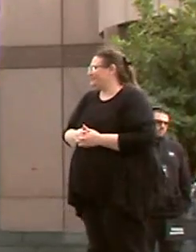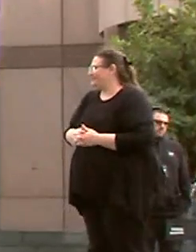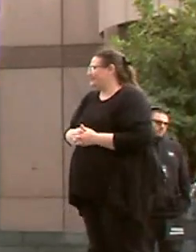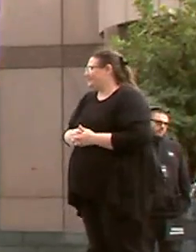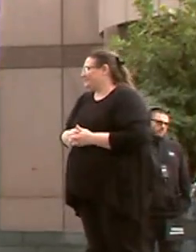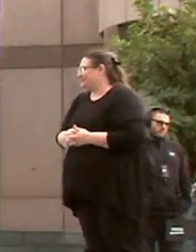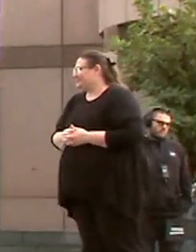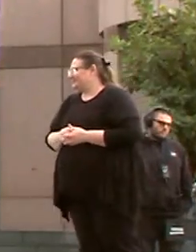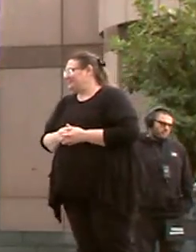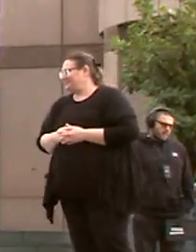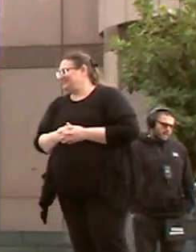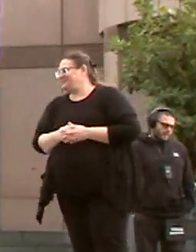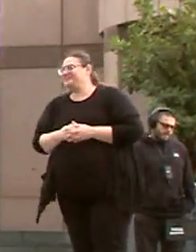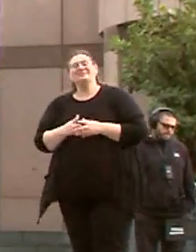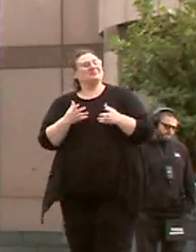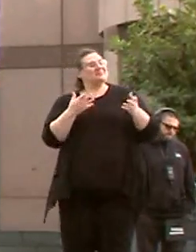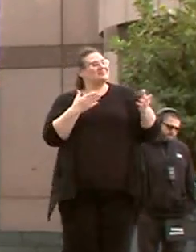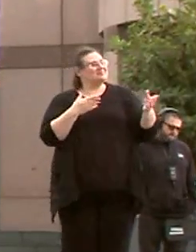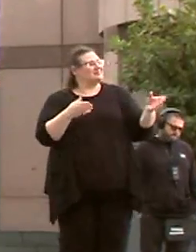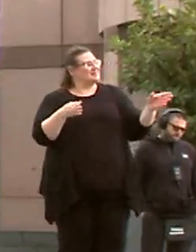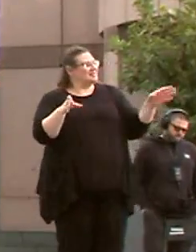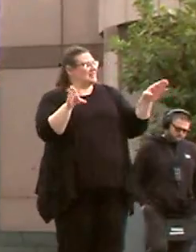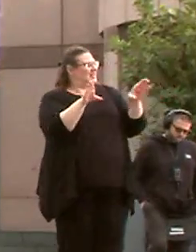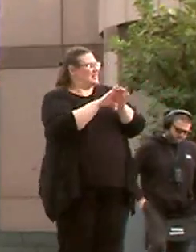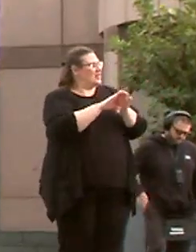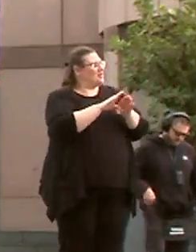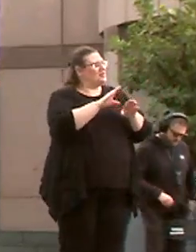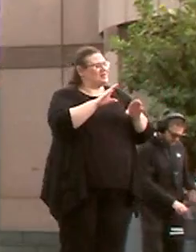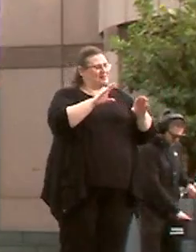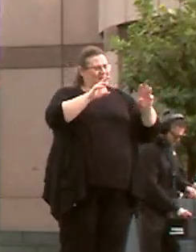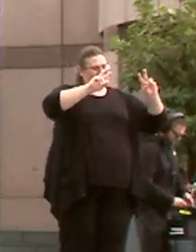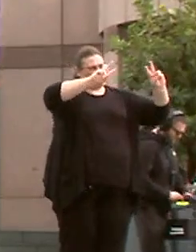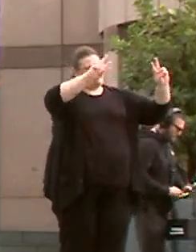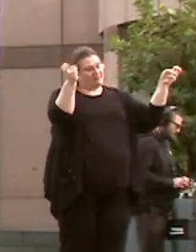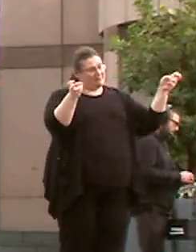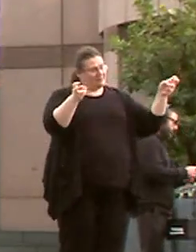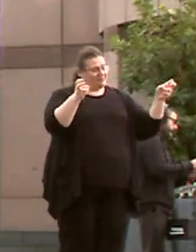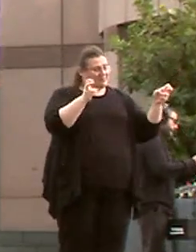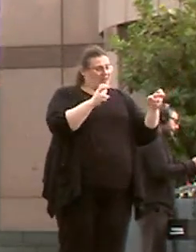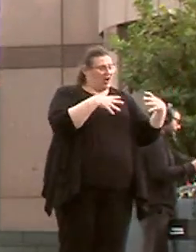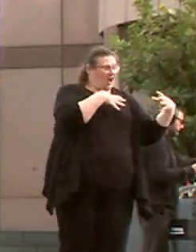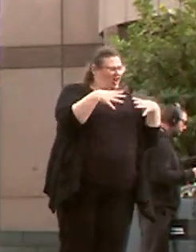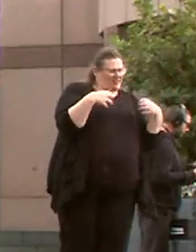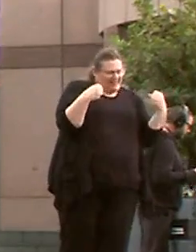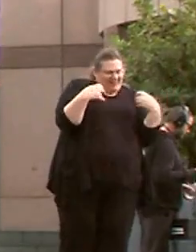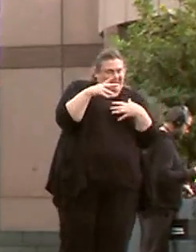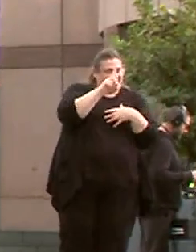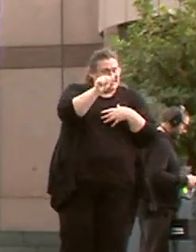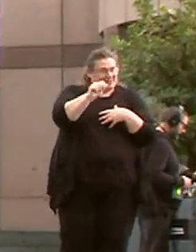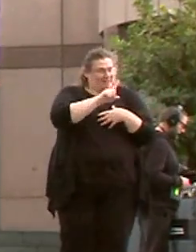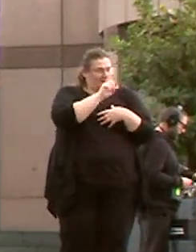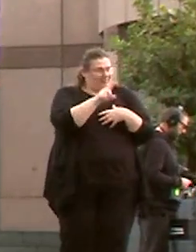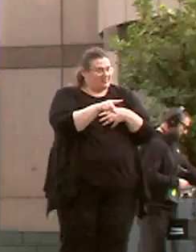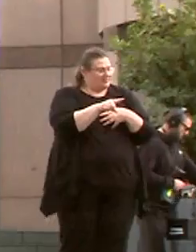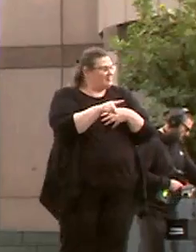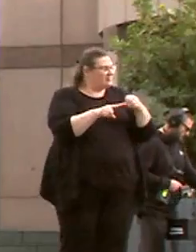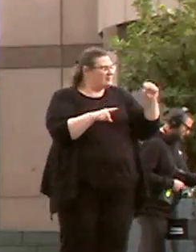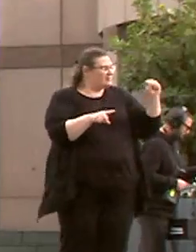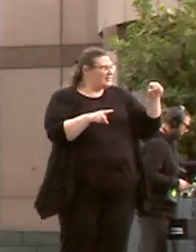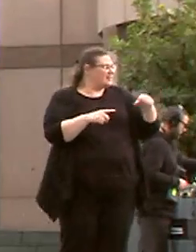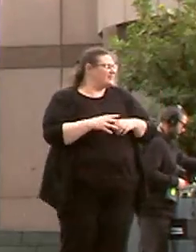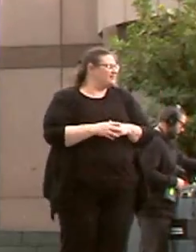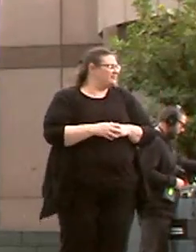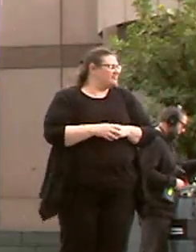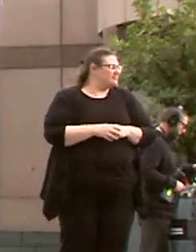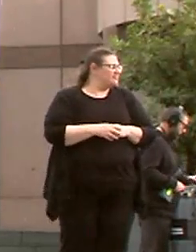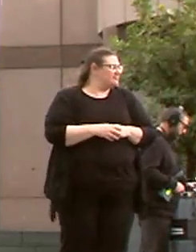And I just want to close off and answer the question, is Hollywood afraid of disability? Yes. And so I want to